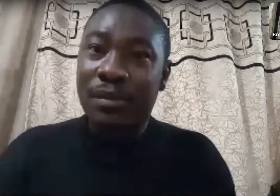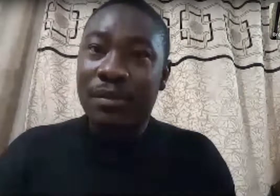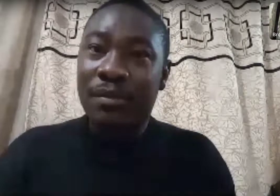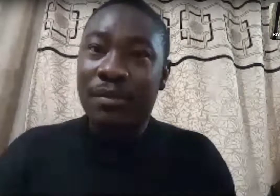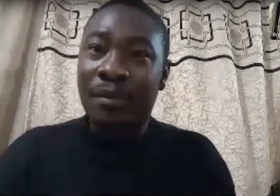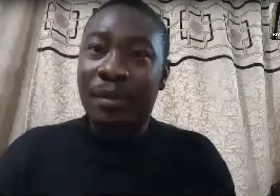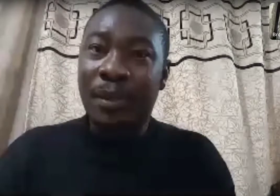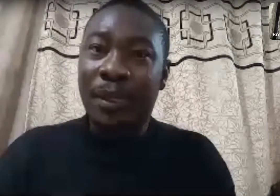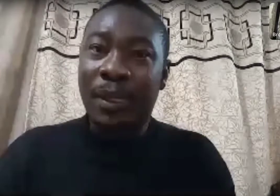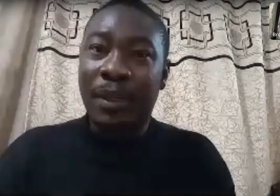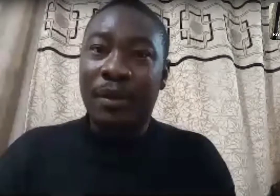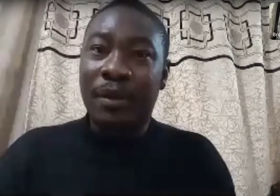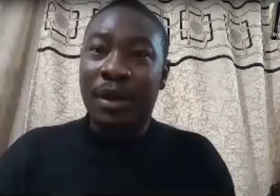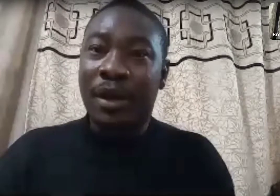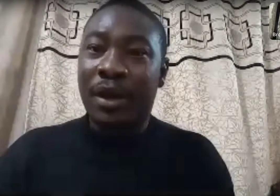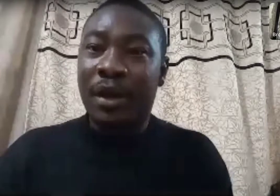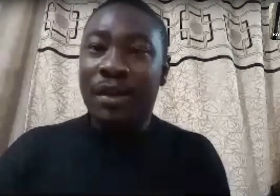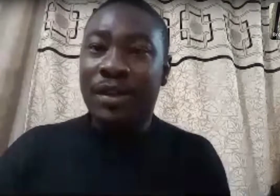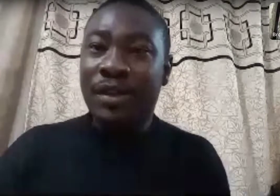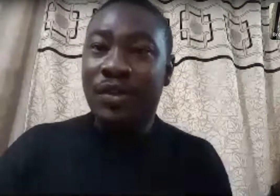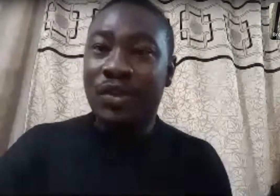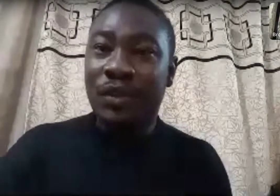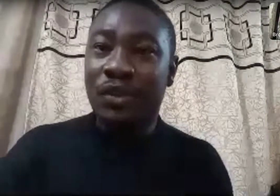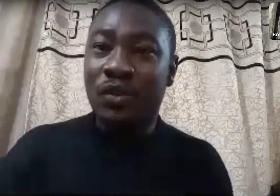I think it's those of us who have 4 eyes that can see Uju now.